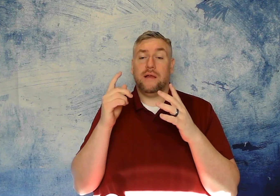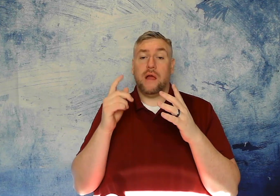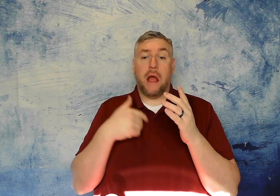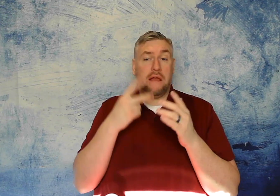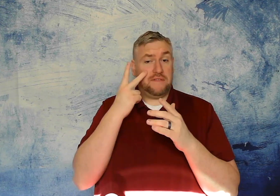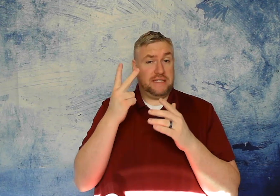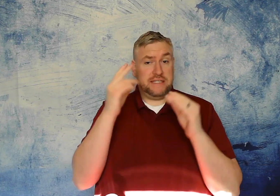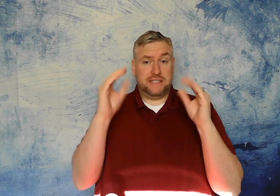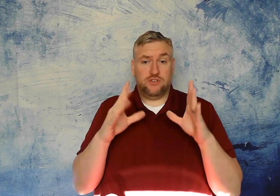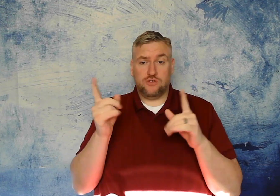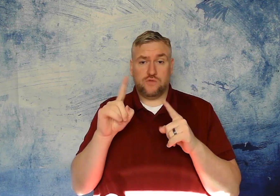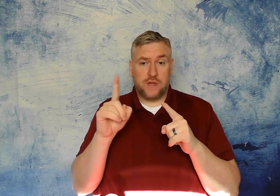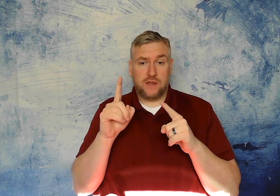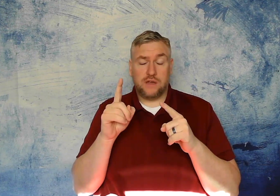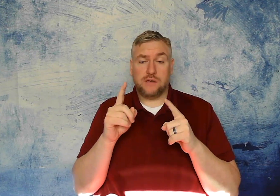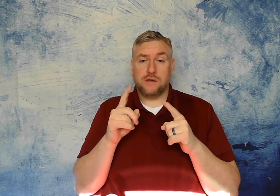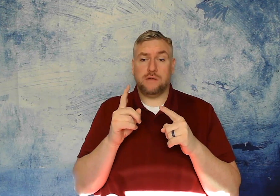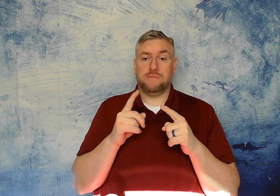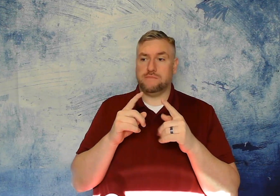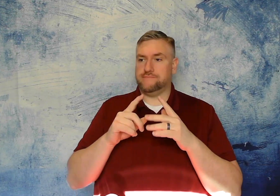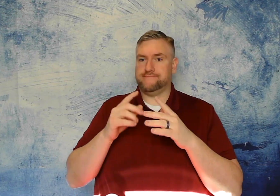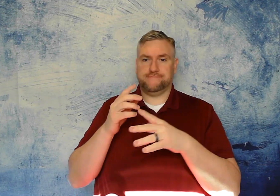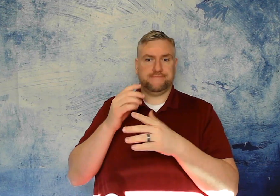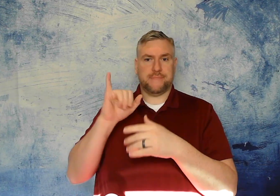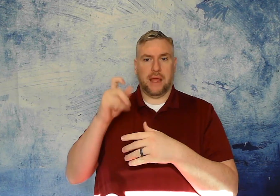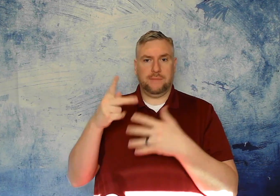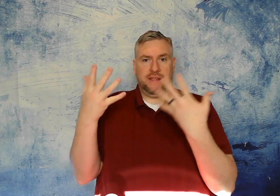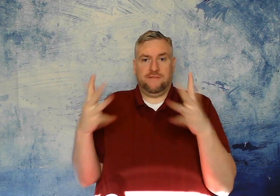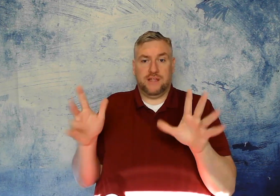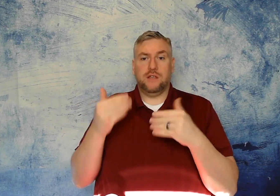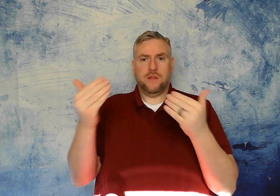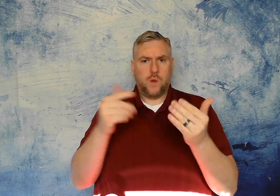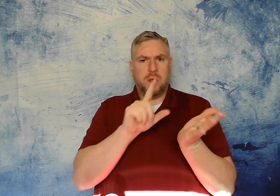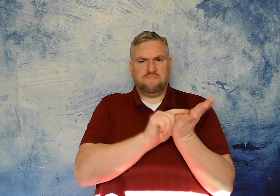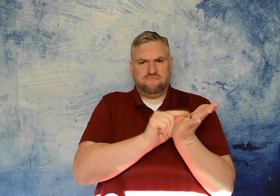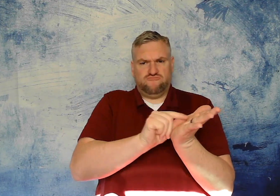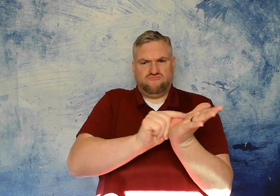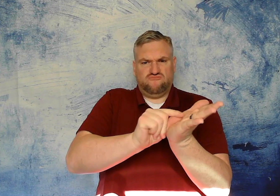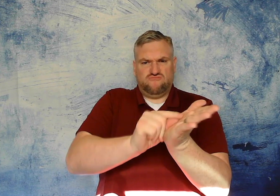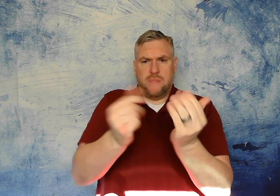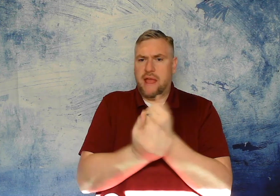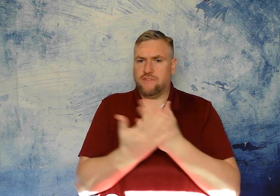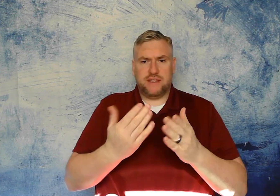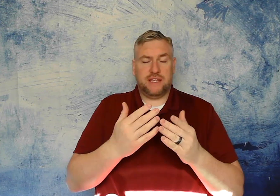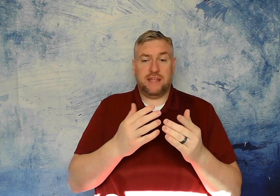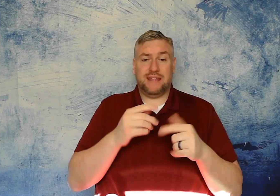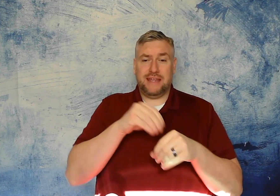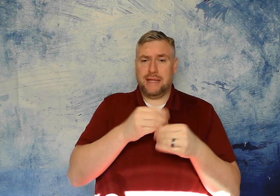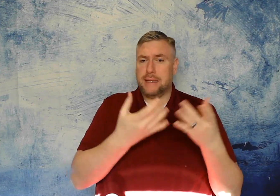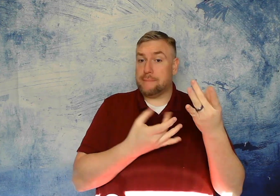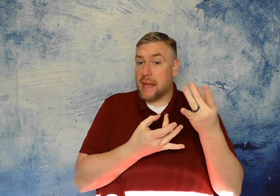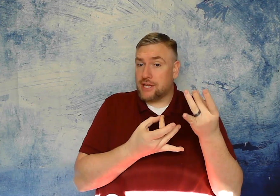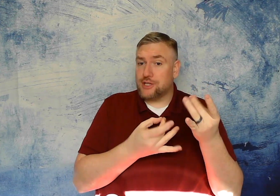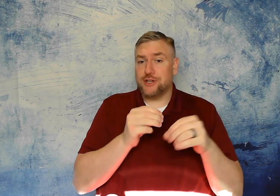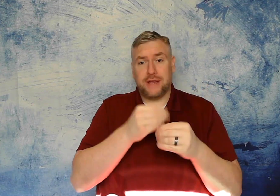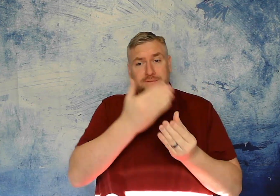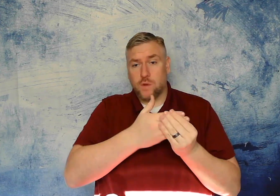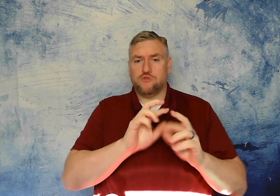good. I've seen teachers where the IEP is done and they go ahead and just print copies of everything they need to put